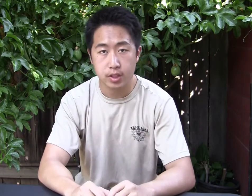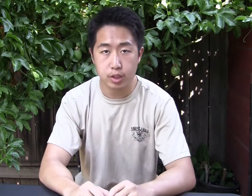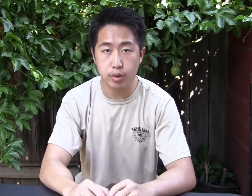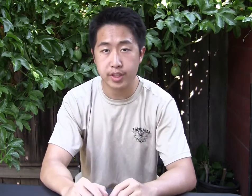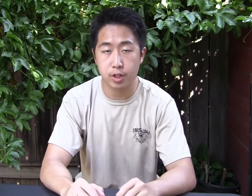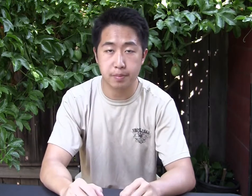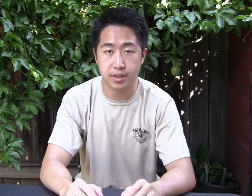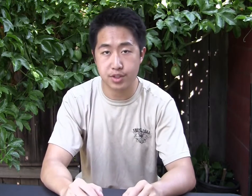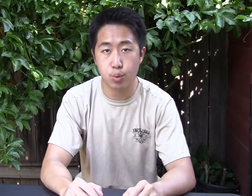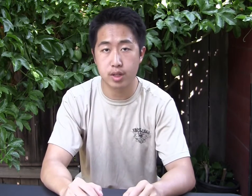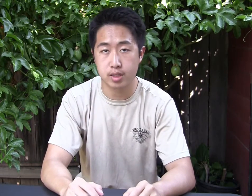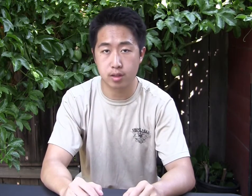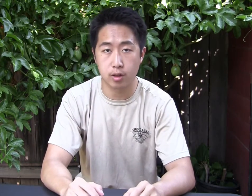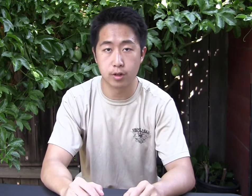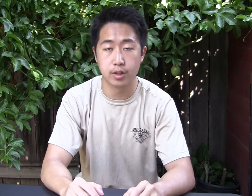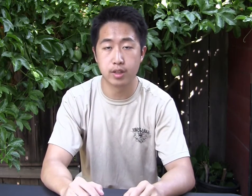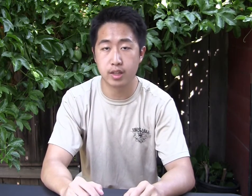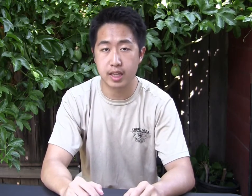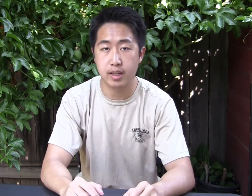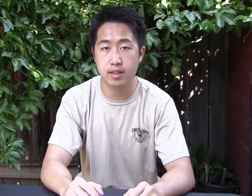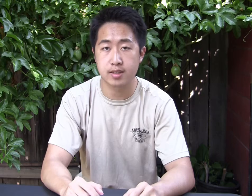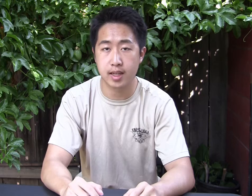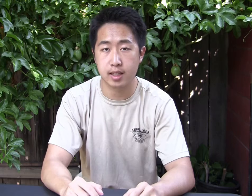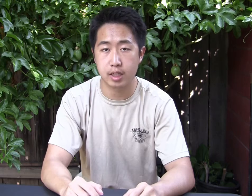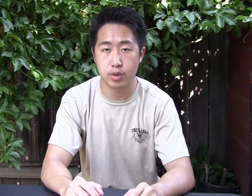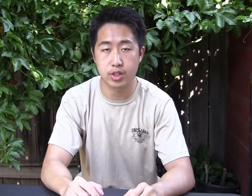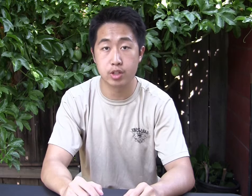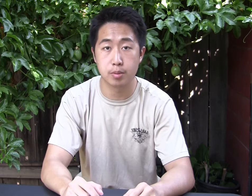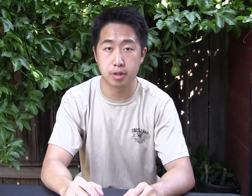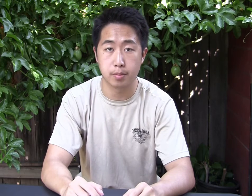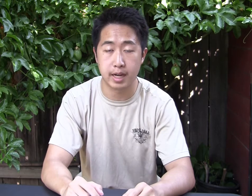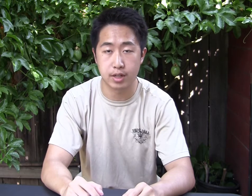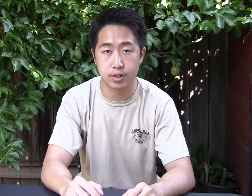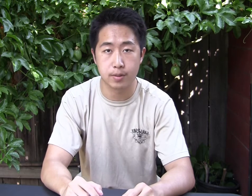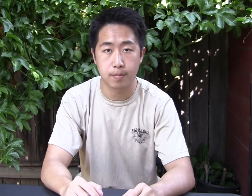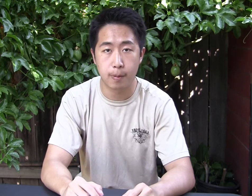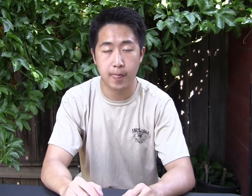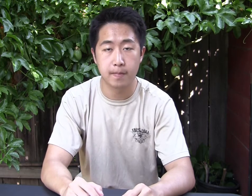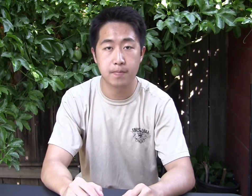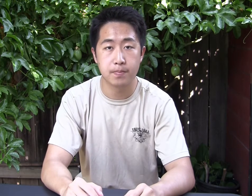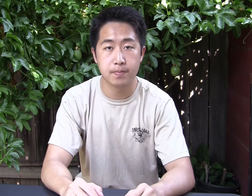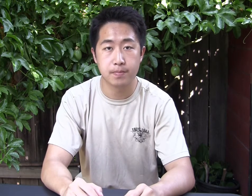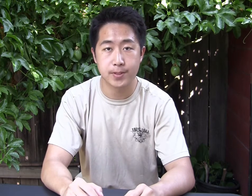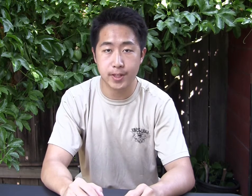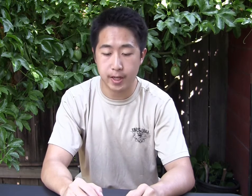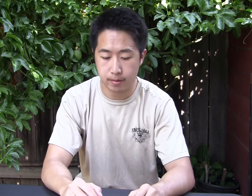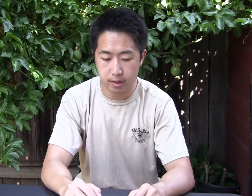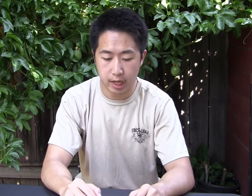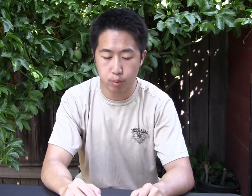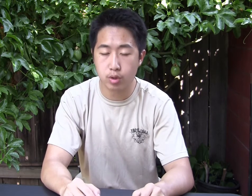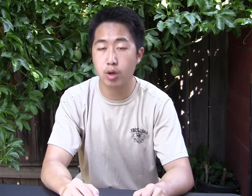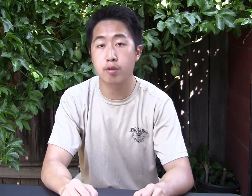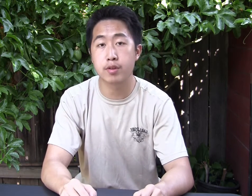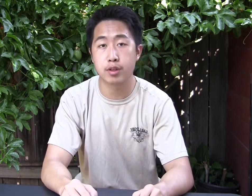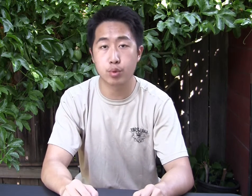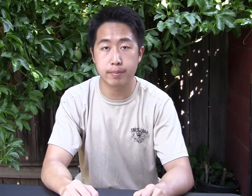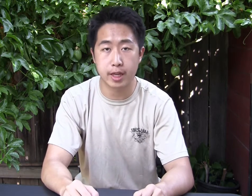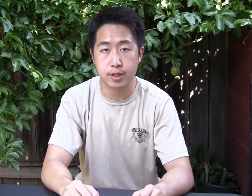You are here because you want to learn the Indian Sign Language Interpreter Patch. Today, I will go over the 3 pages